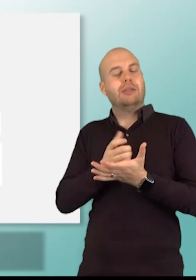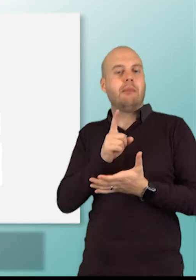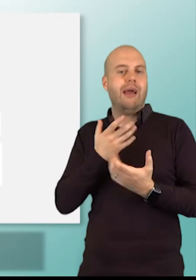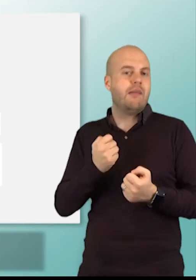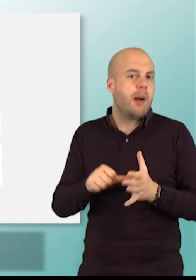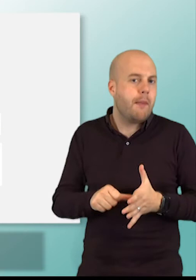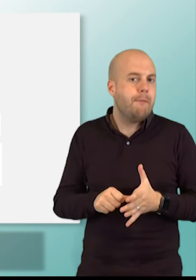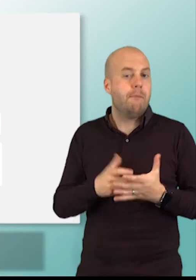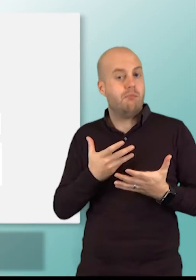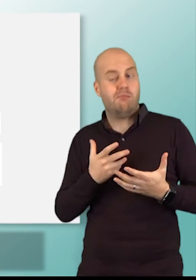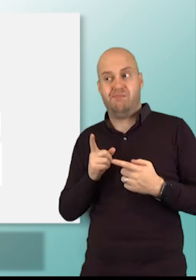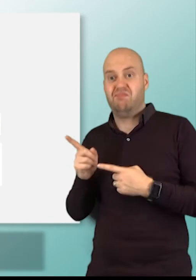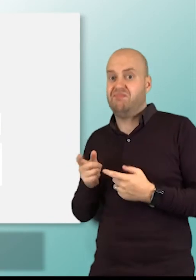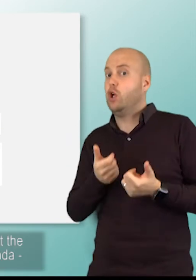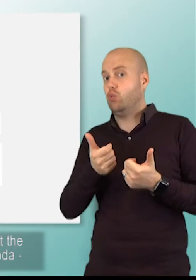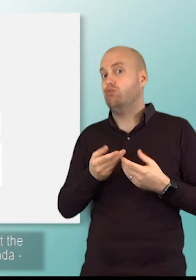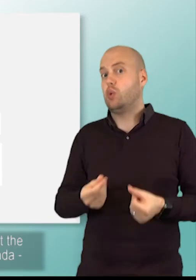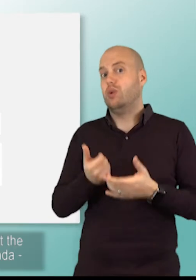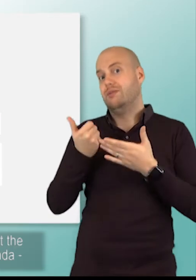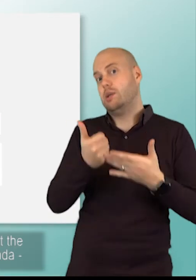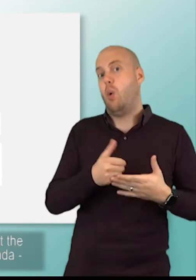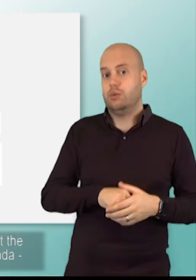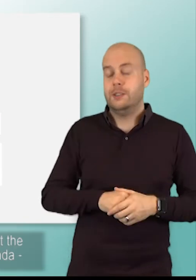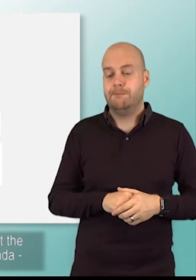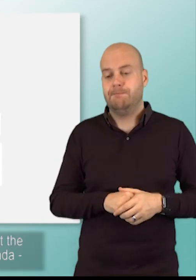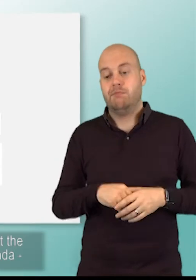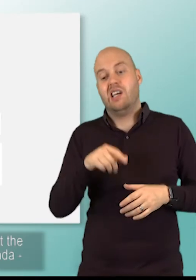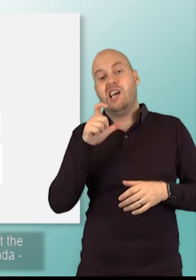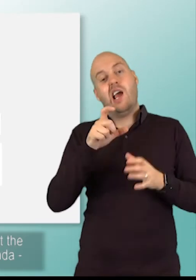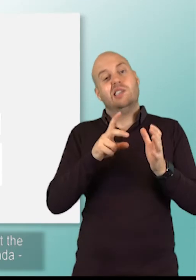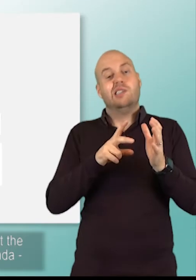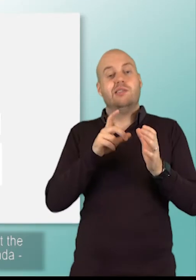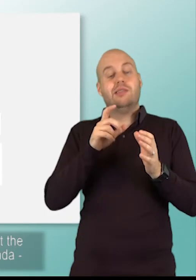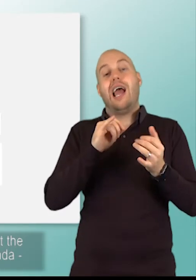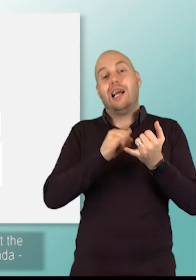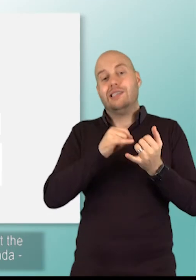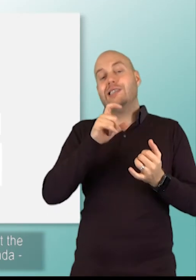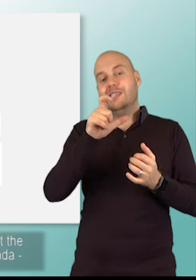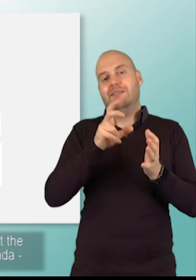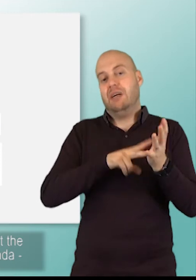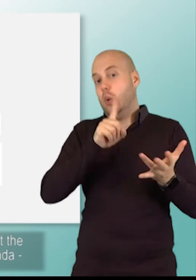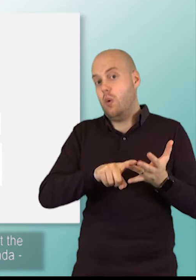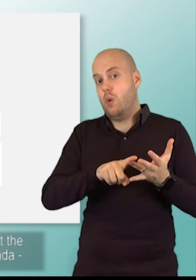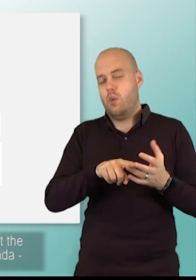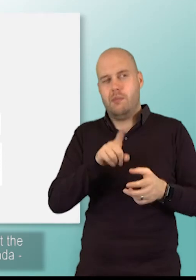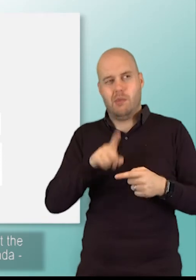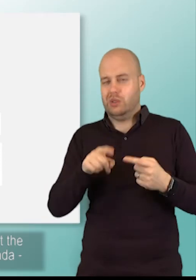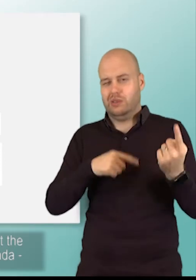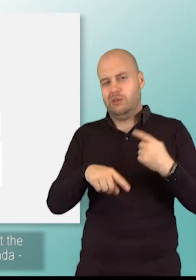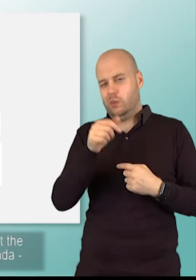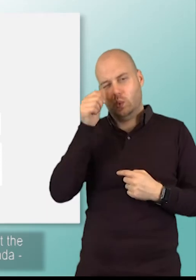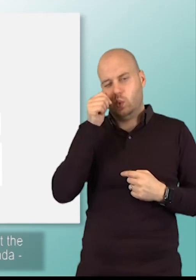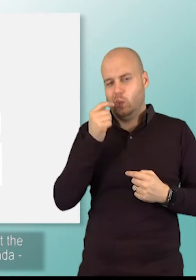source of support. SCVO, most of you know who SCVO are. Got